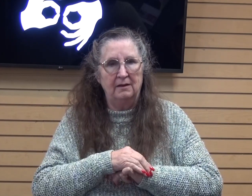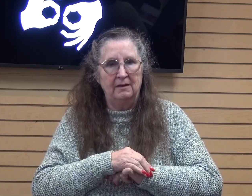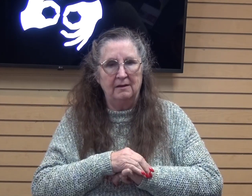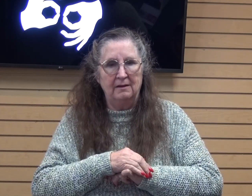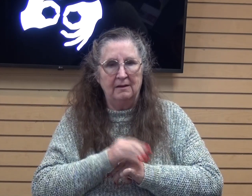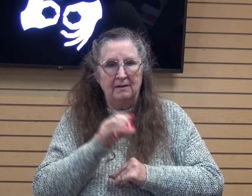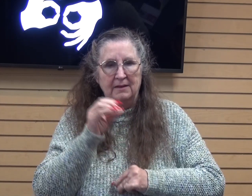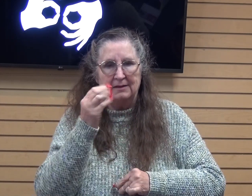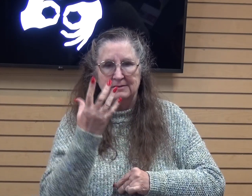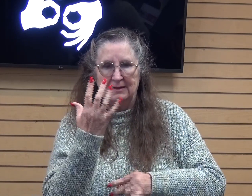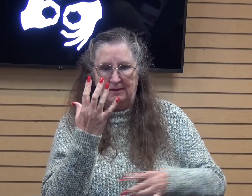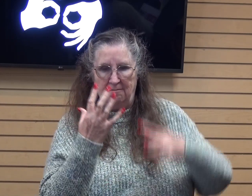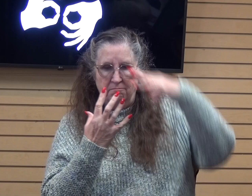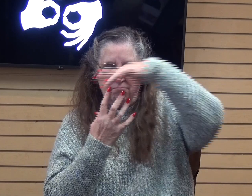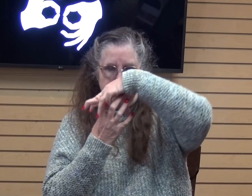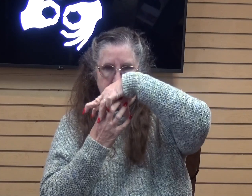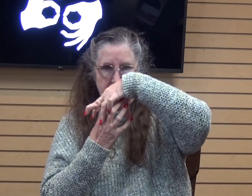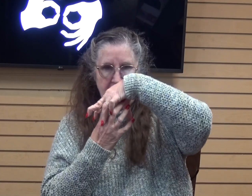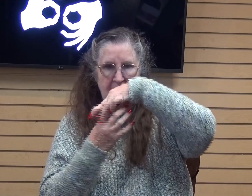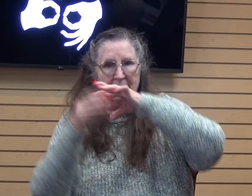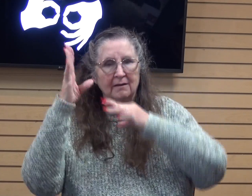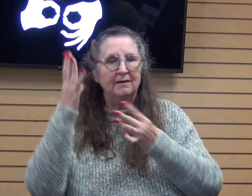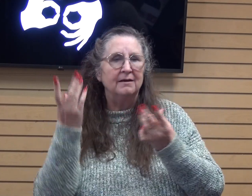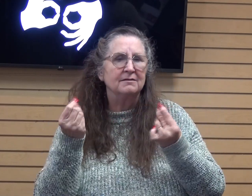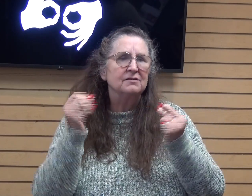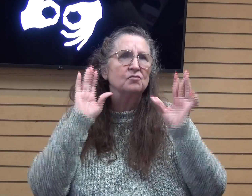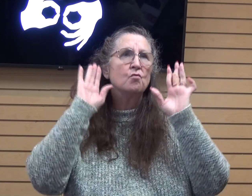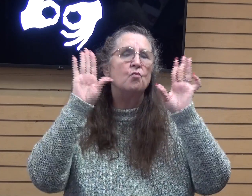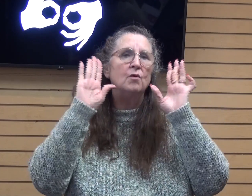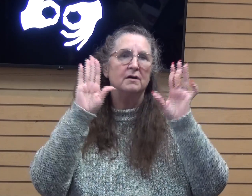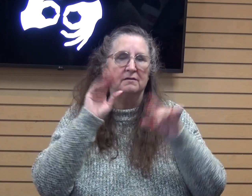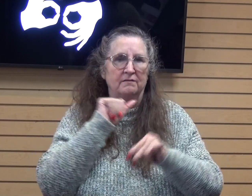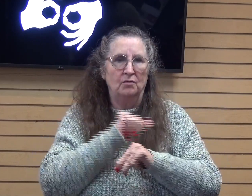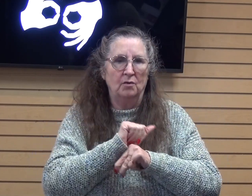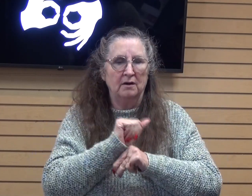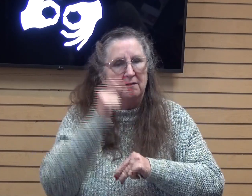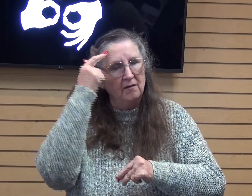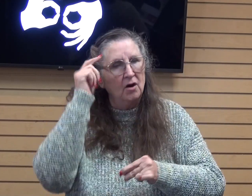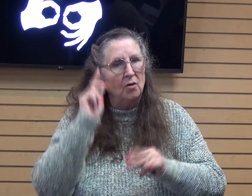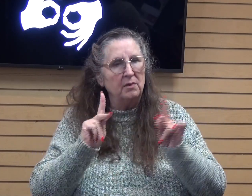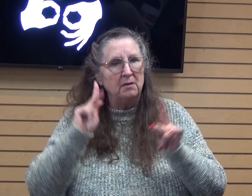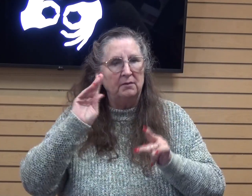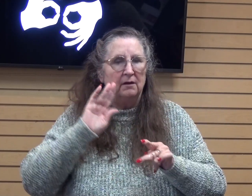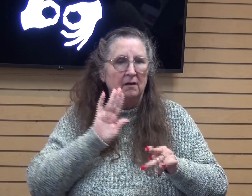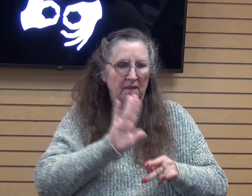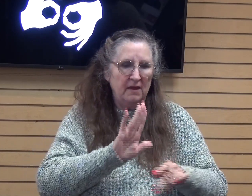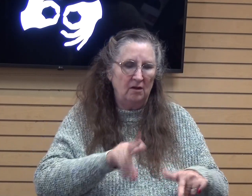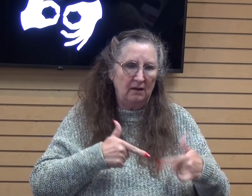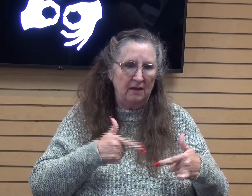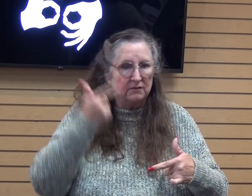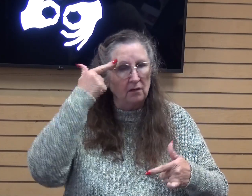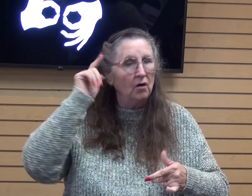basket. God does great works in people's lives, and it is for his glory and not of our own